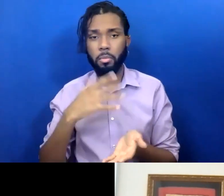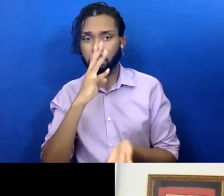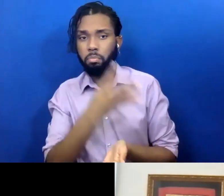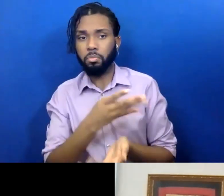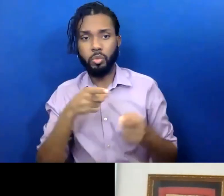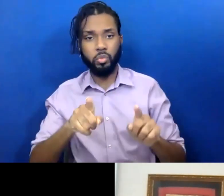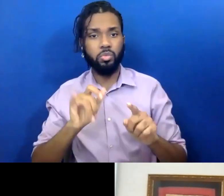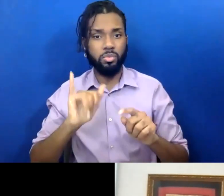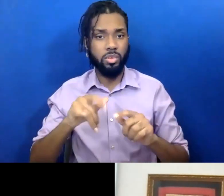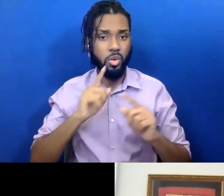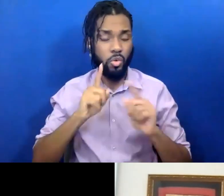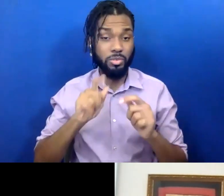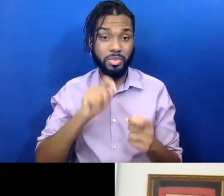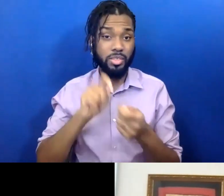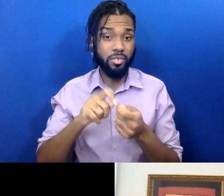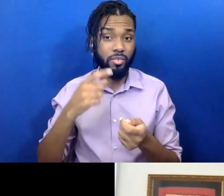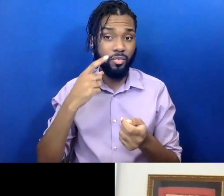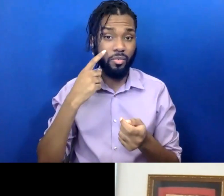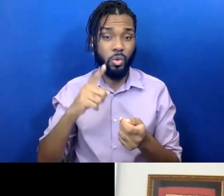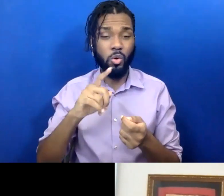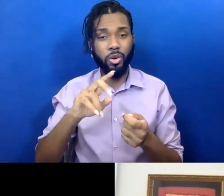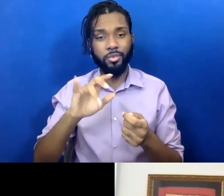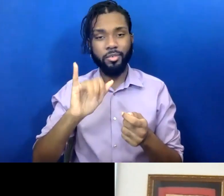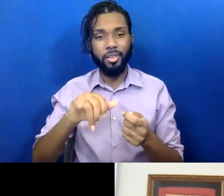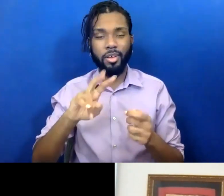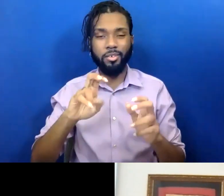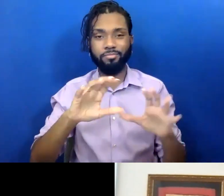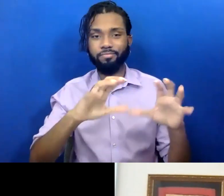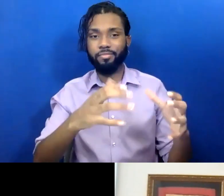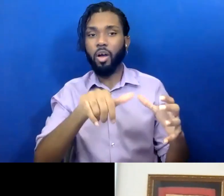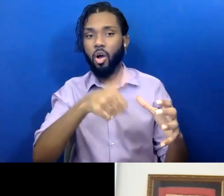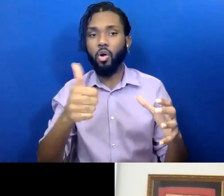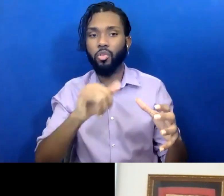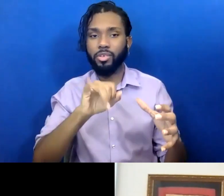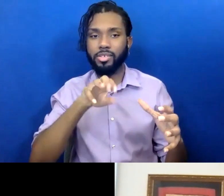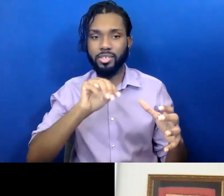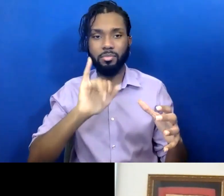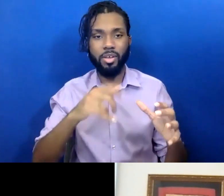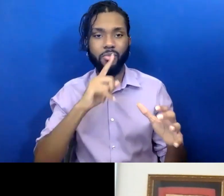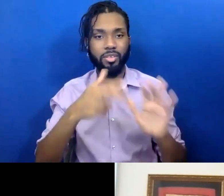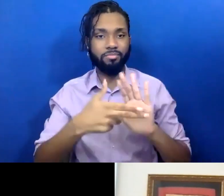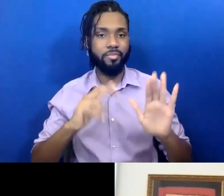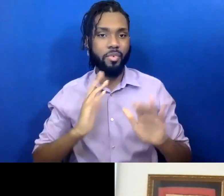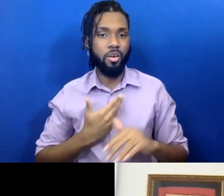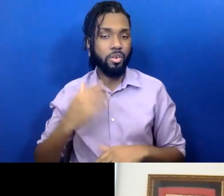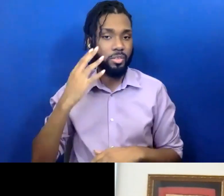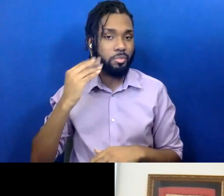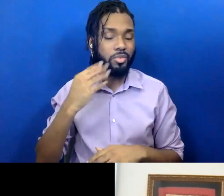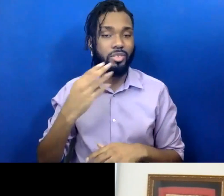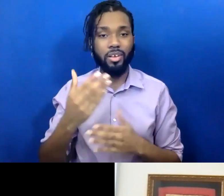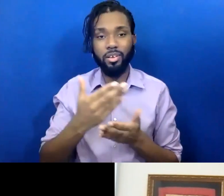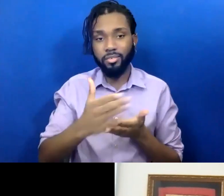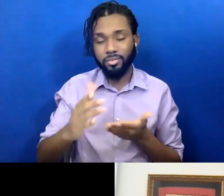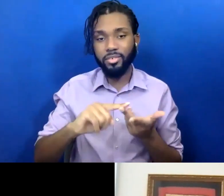with respect to the other sort of insidious ism that characterizes our experiences and our exclusion in linguistic science